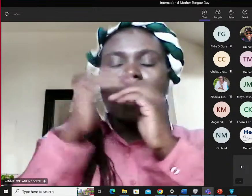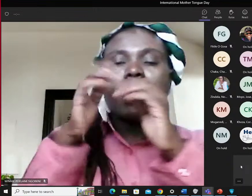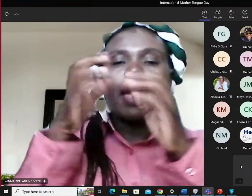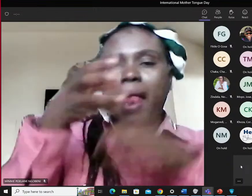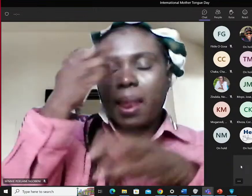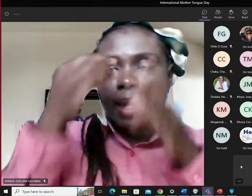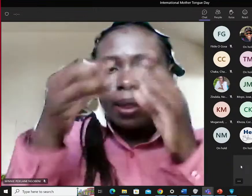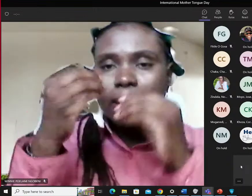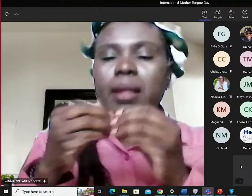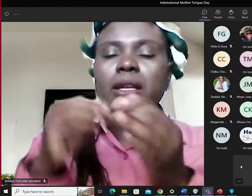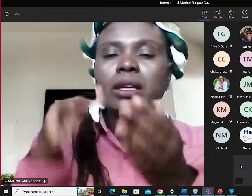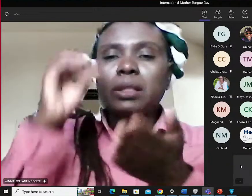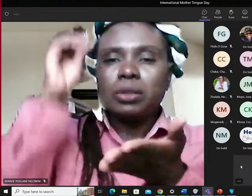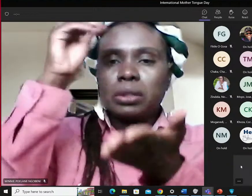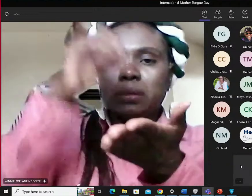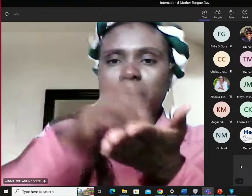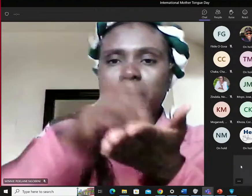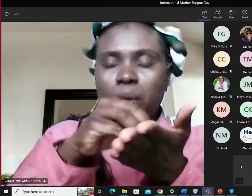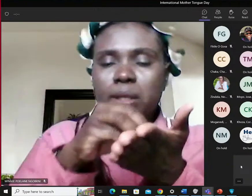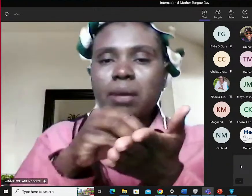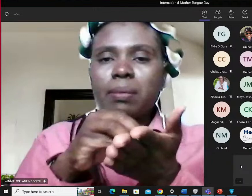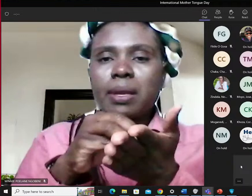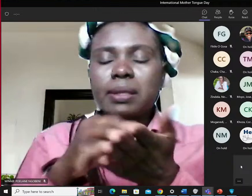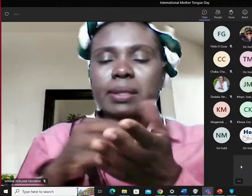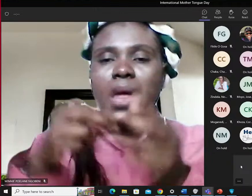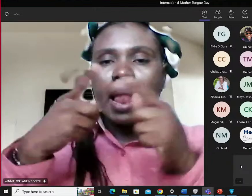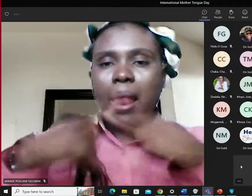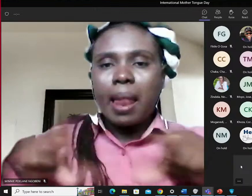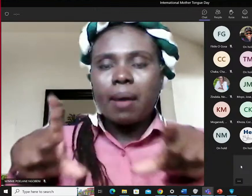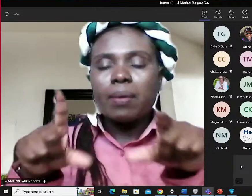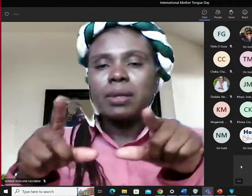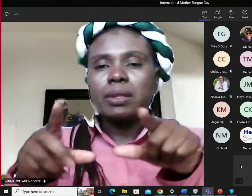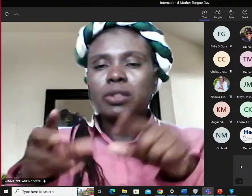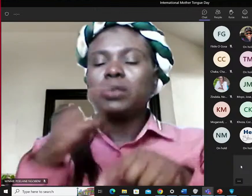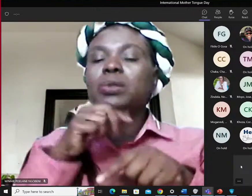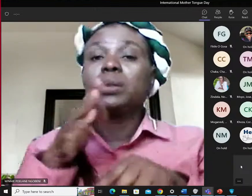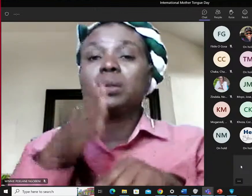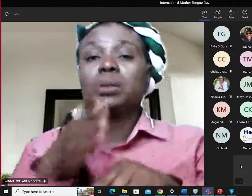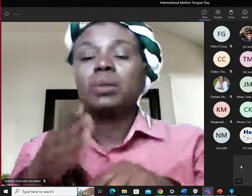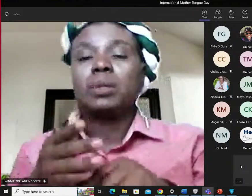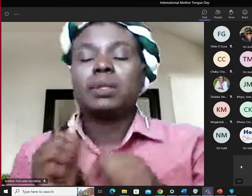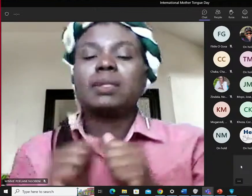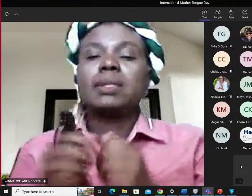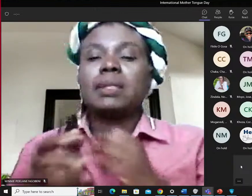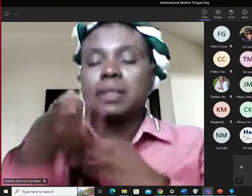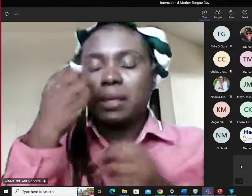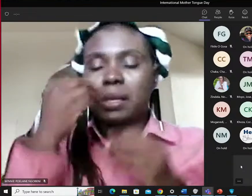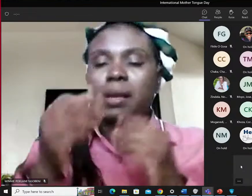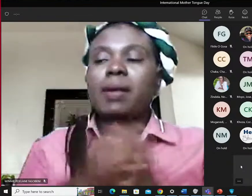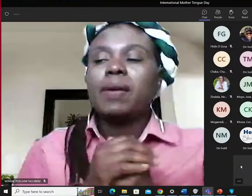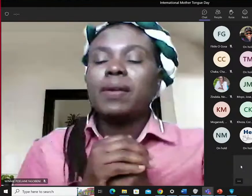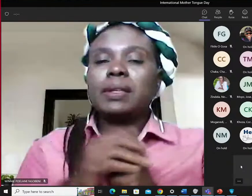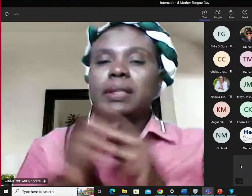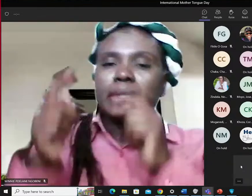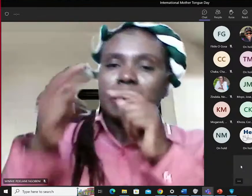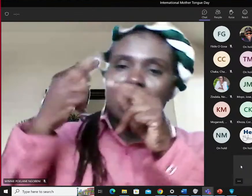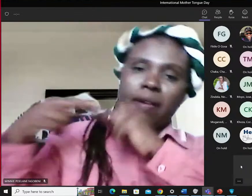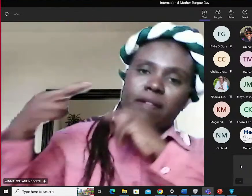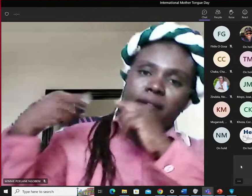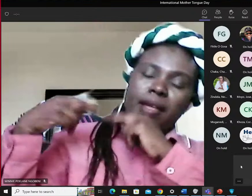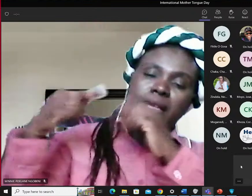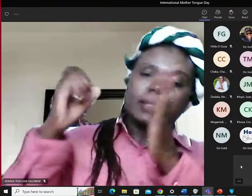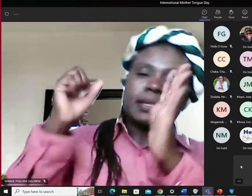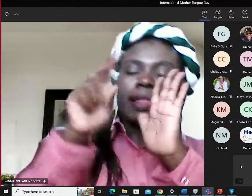use these languages for teaching and learning. And then it revised the policy, and then it's called the Language